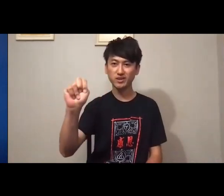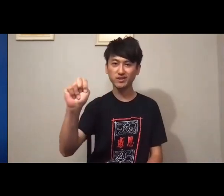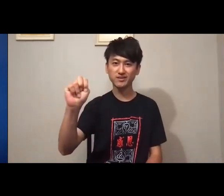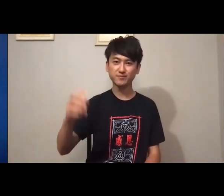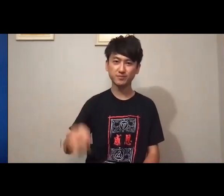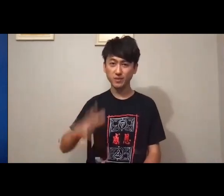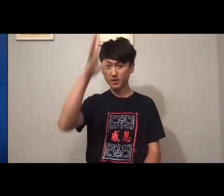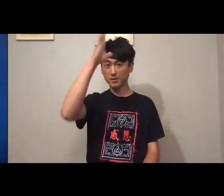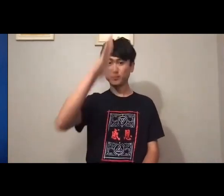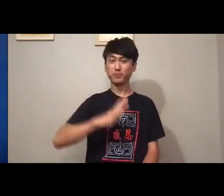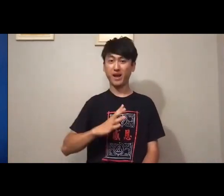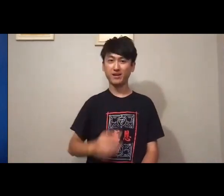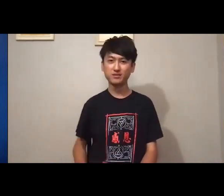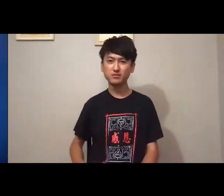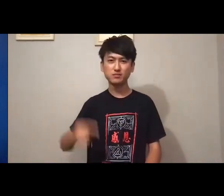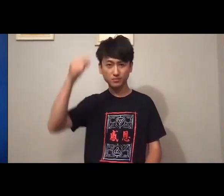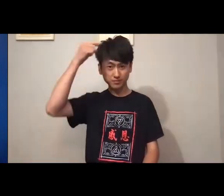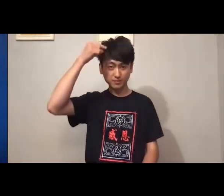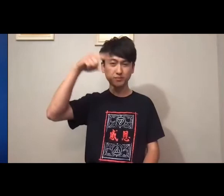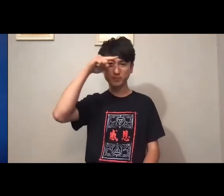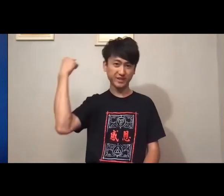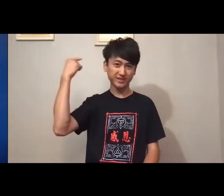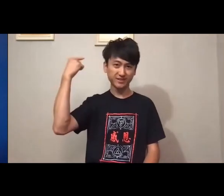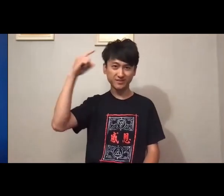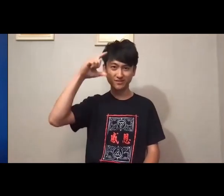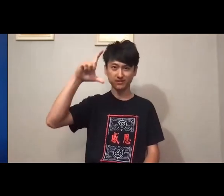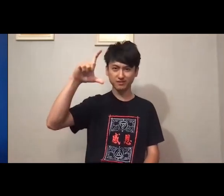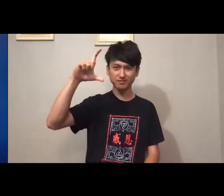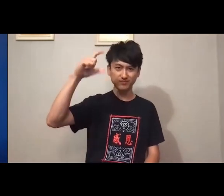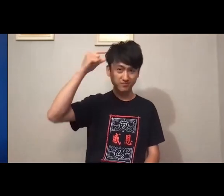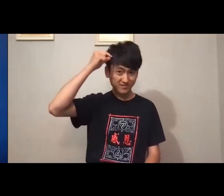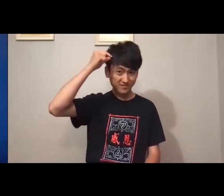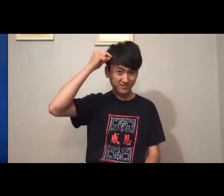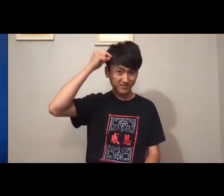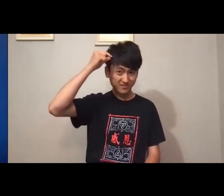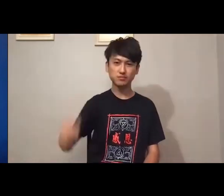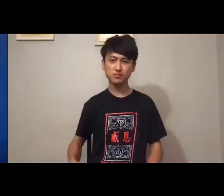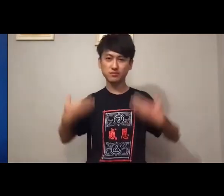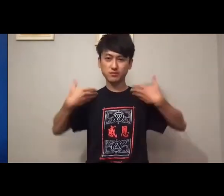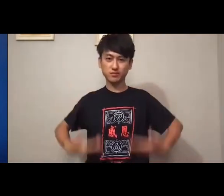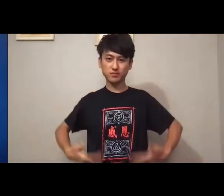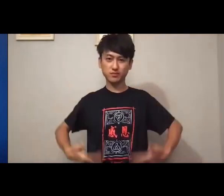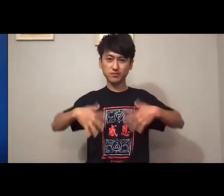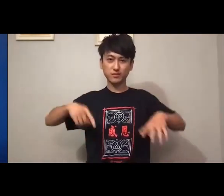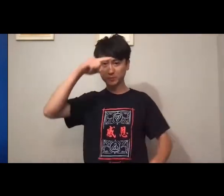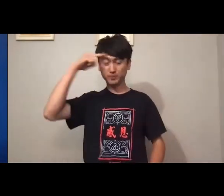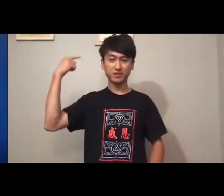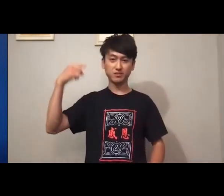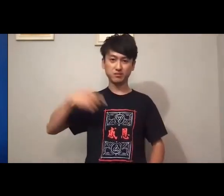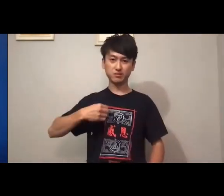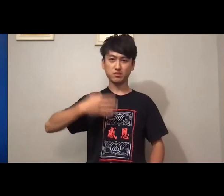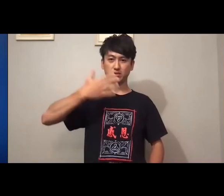Hello, my name is Yukon. I am a man. I have black hair. I have a lot of black